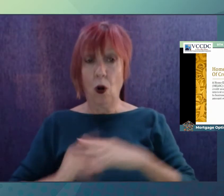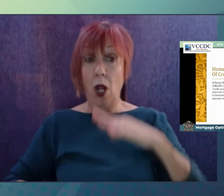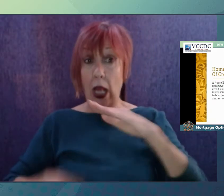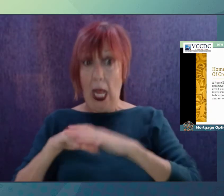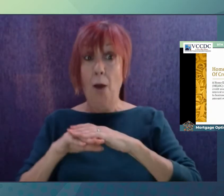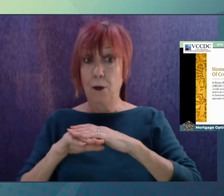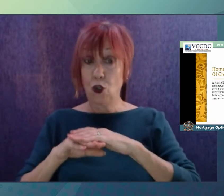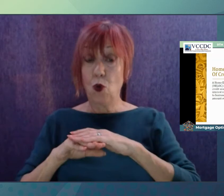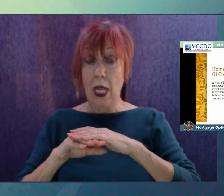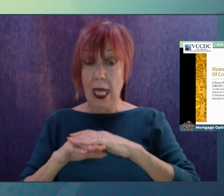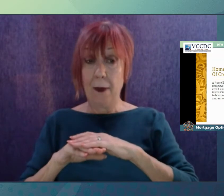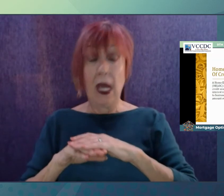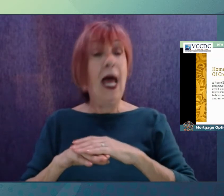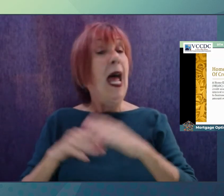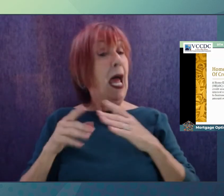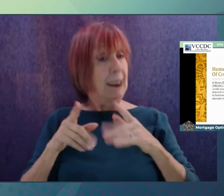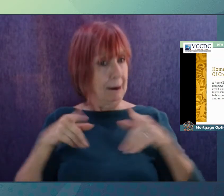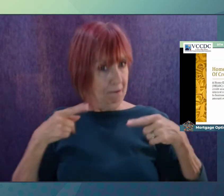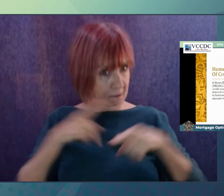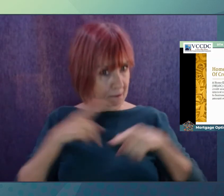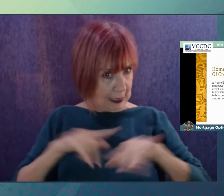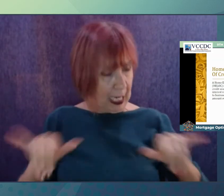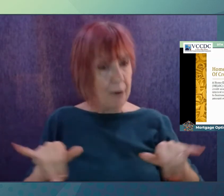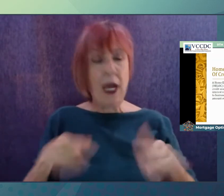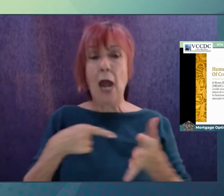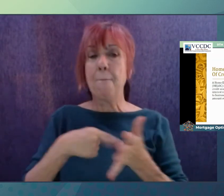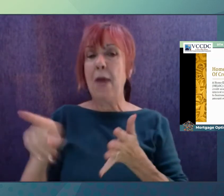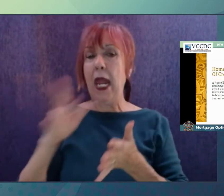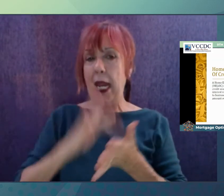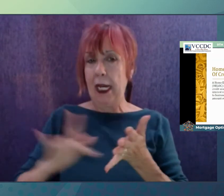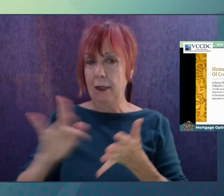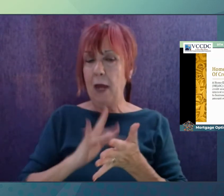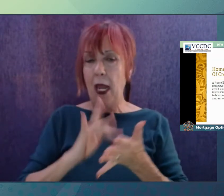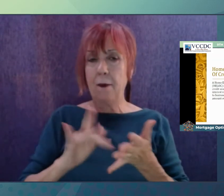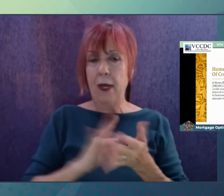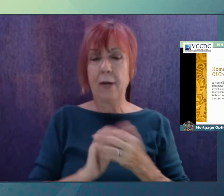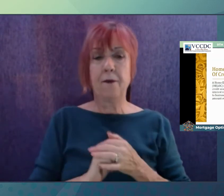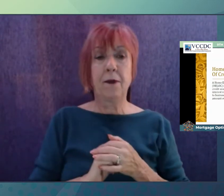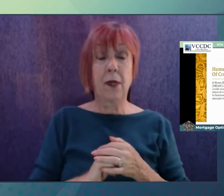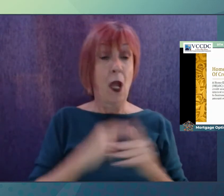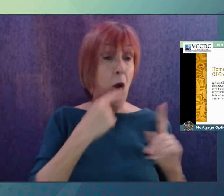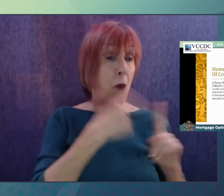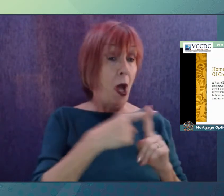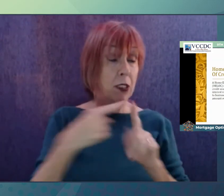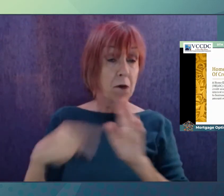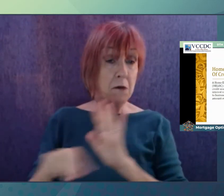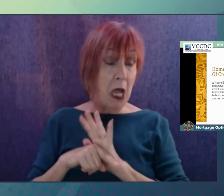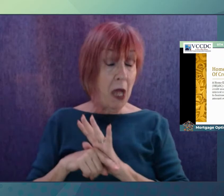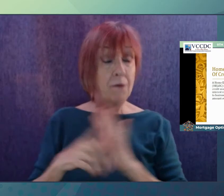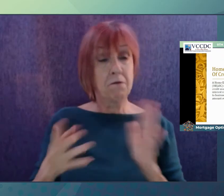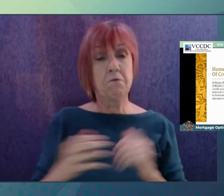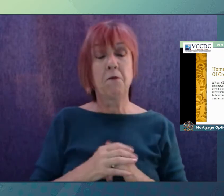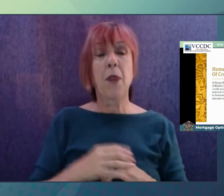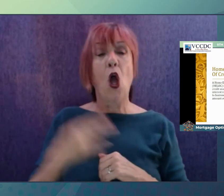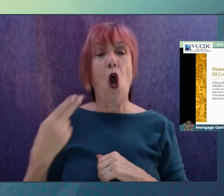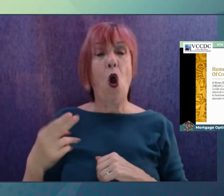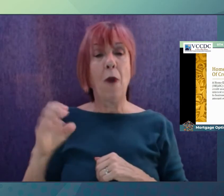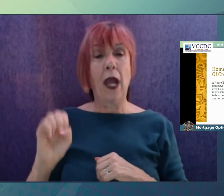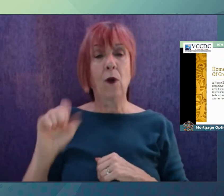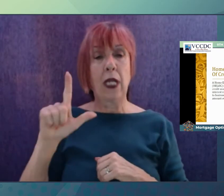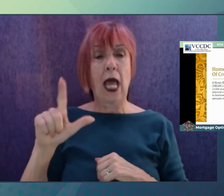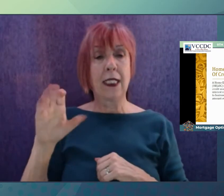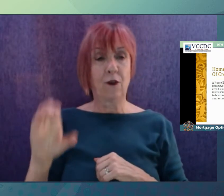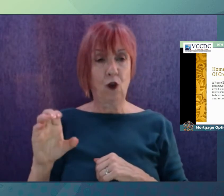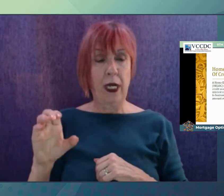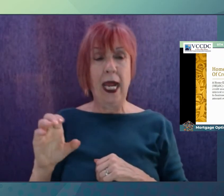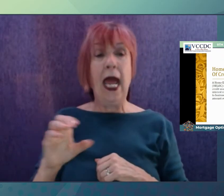paying off the balance. Let's talk about some of the features of HELOC. Home equity lines of credit are secured by the equity